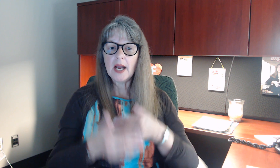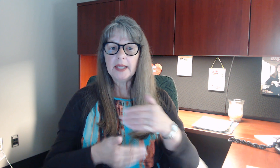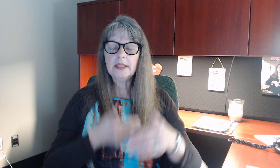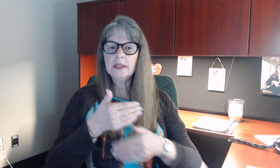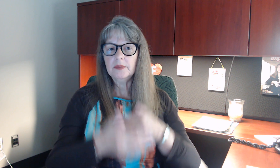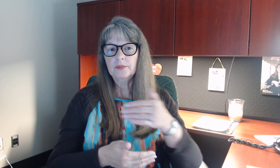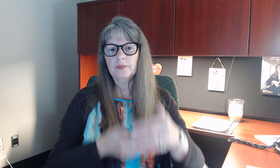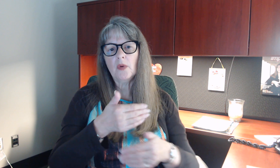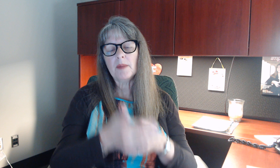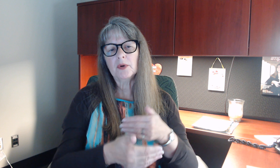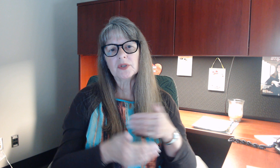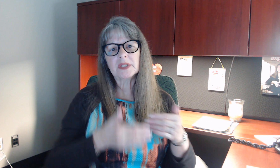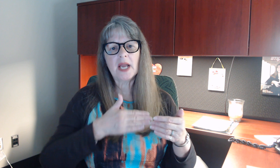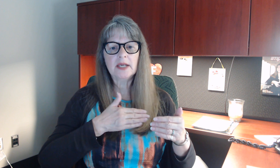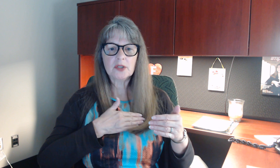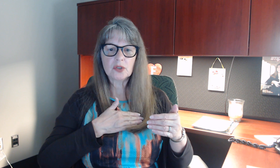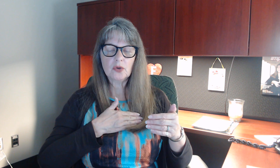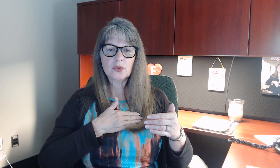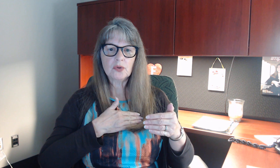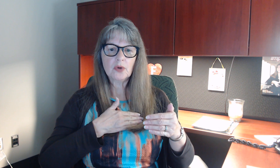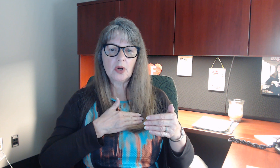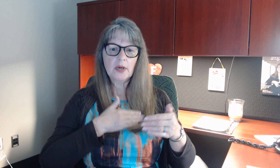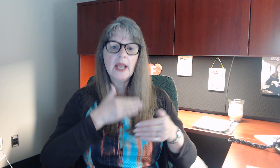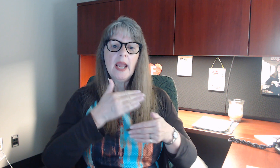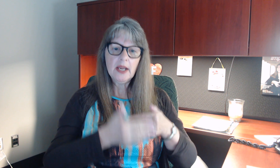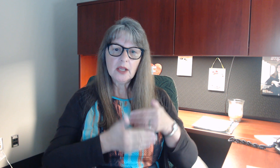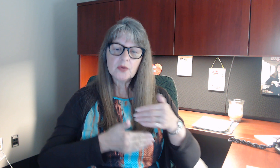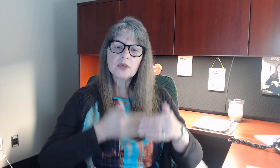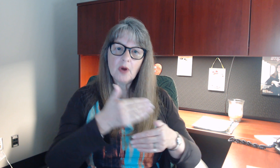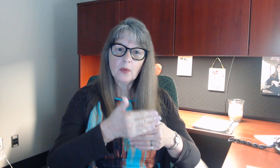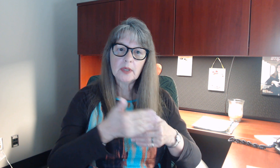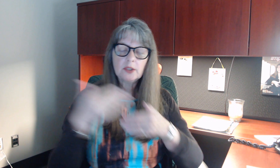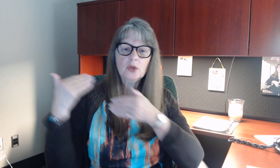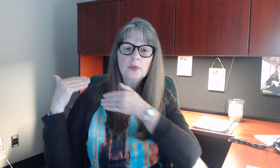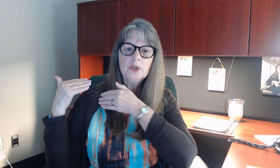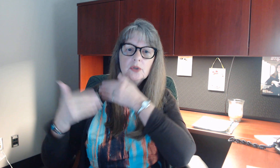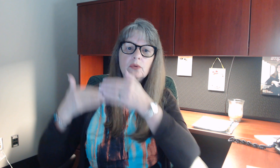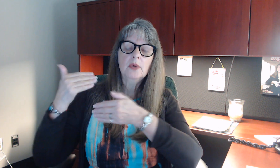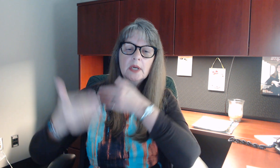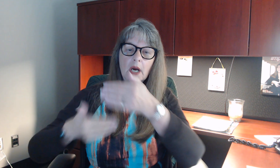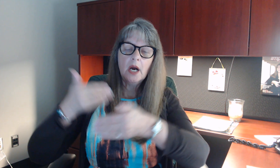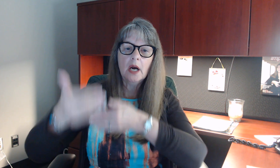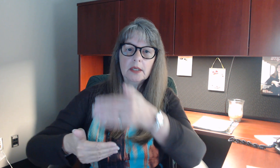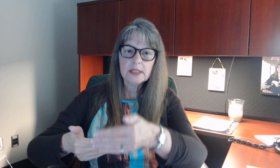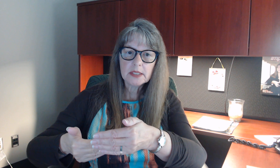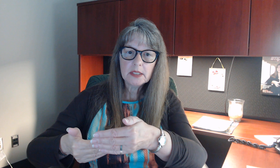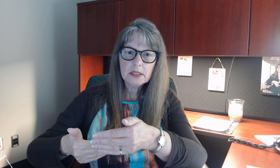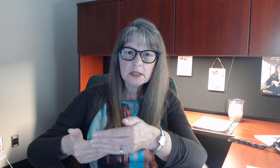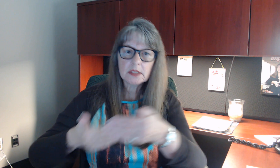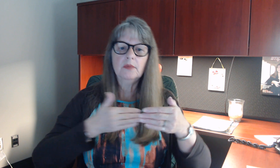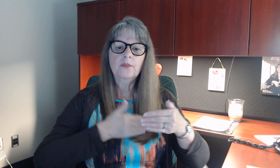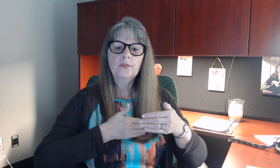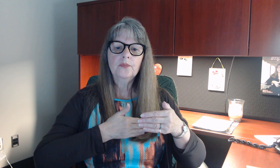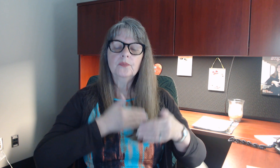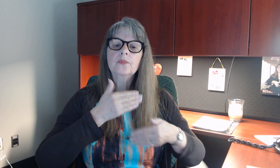Kind. Oh, that person's kind because it's close to their heart. And it goes forward like you would do descendants.